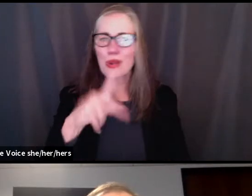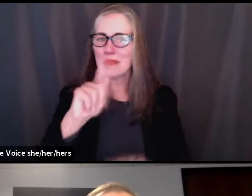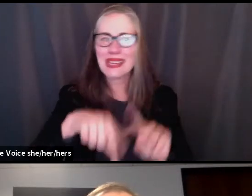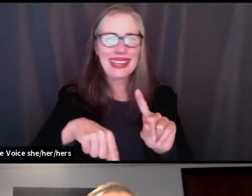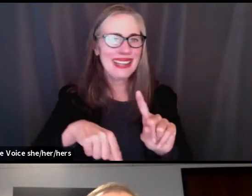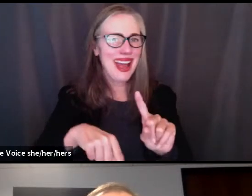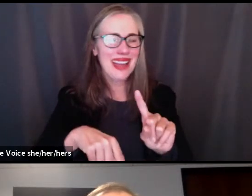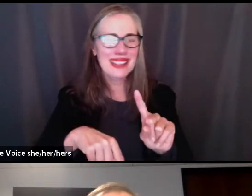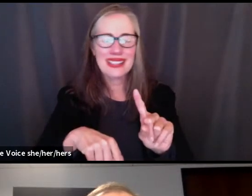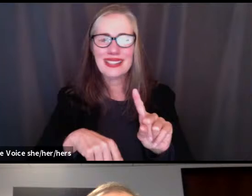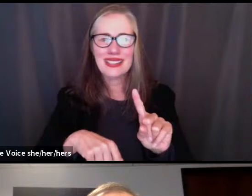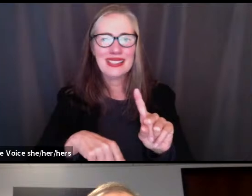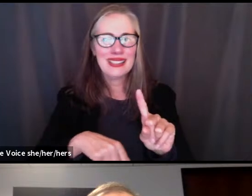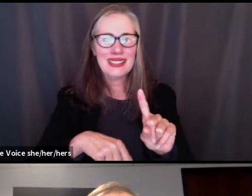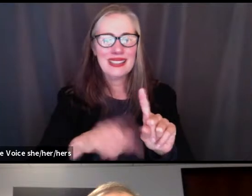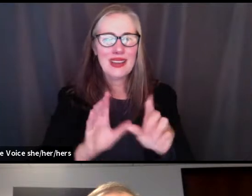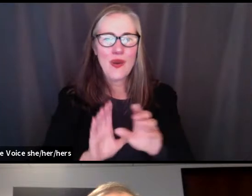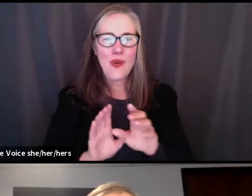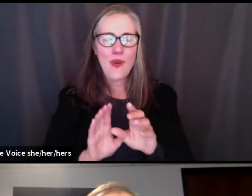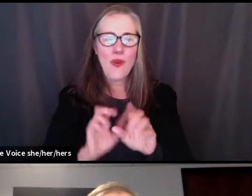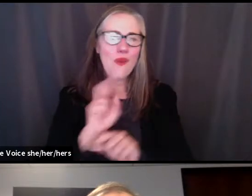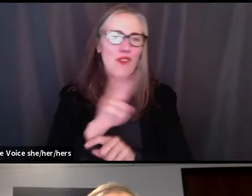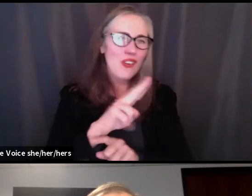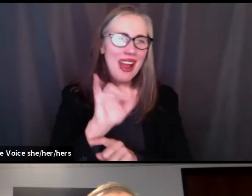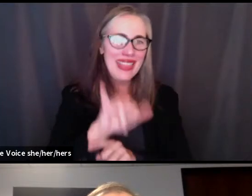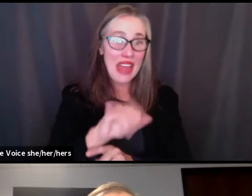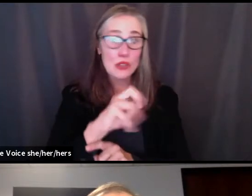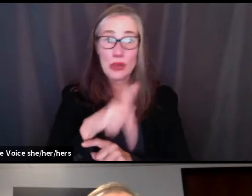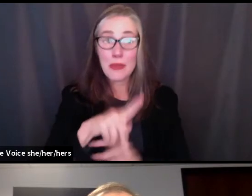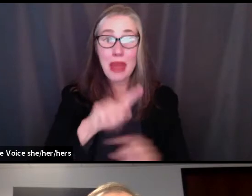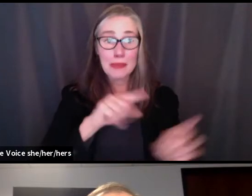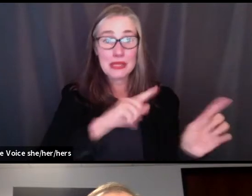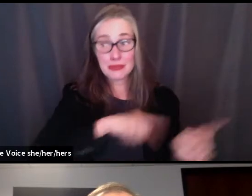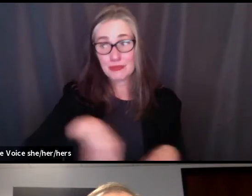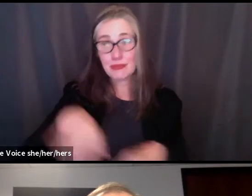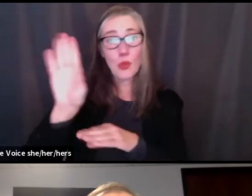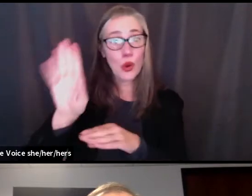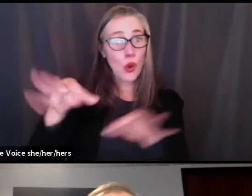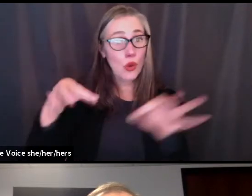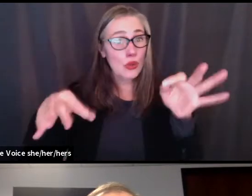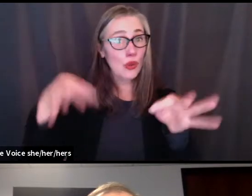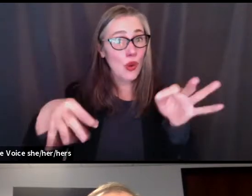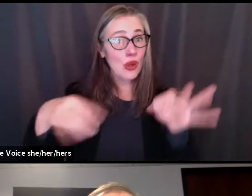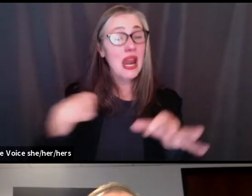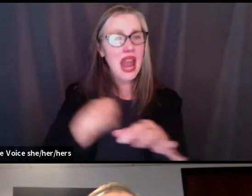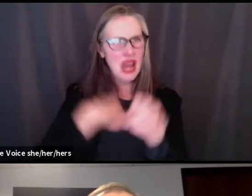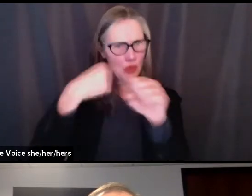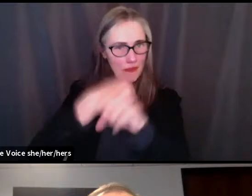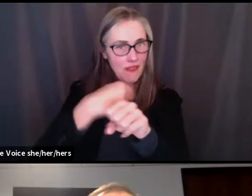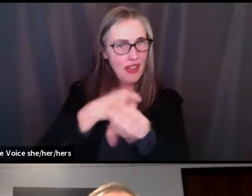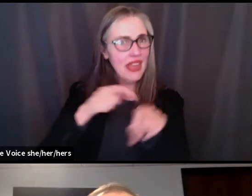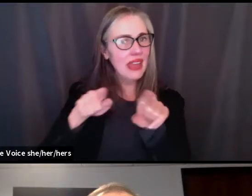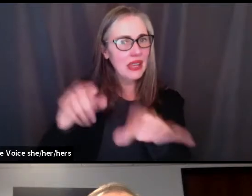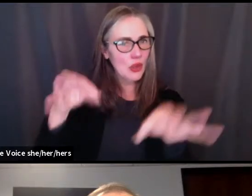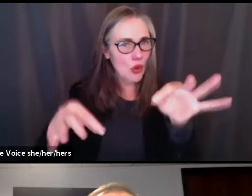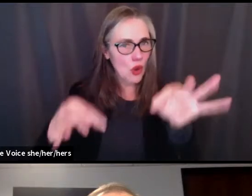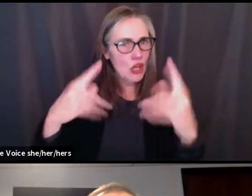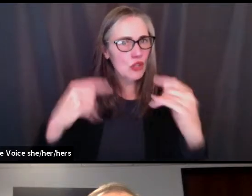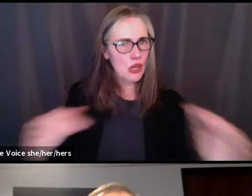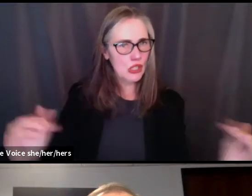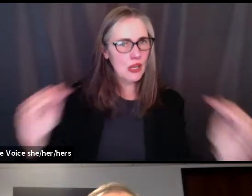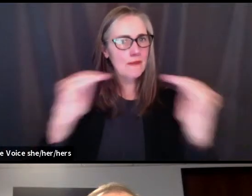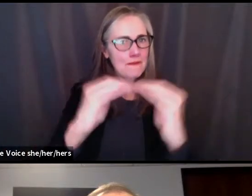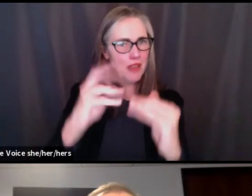that those maps will actually go to the courts, and we'll be kind of fighting that out in the courts to try to get fair maps